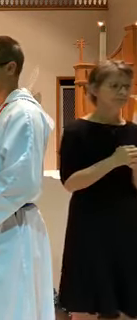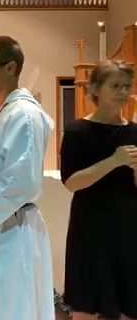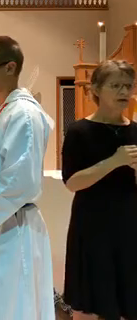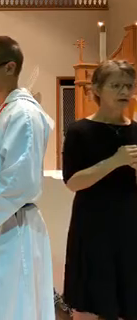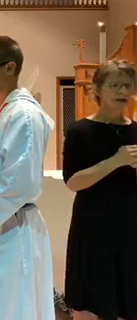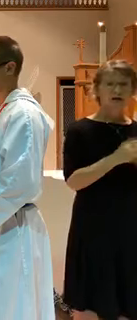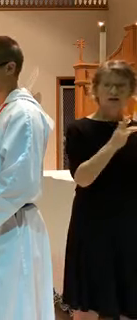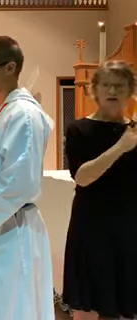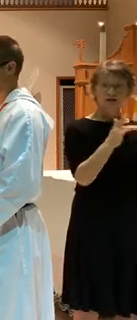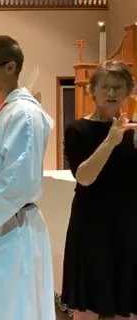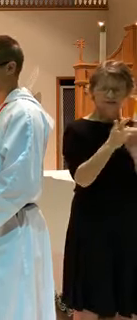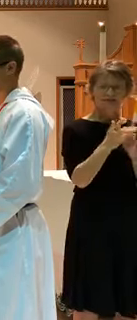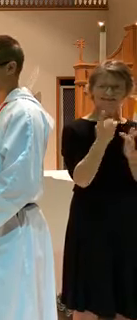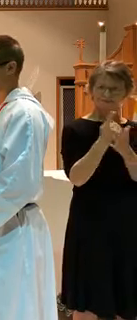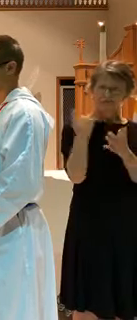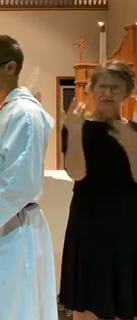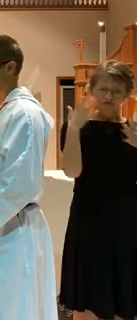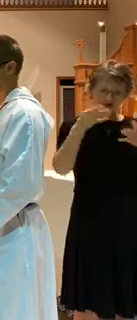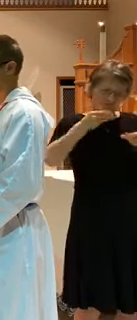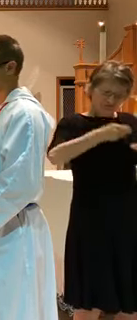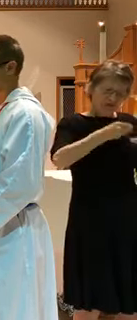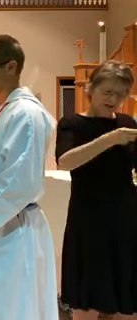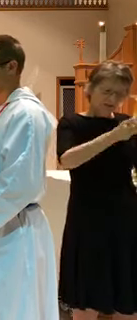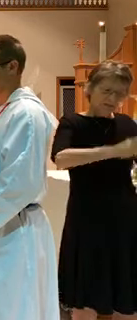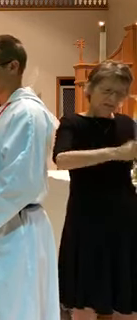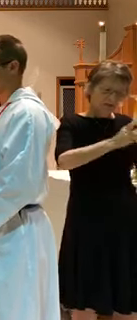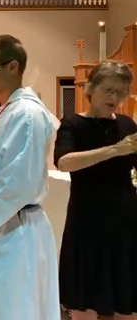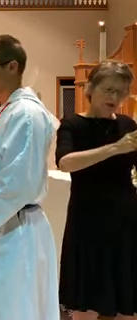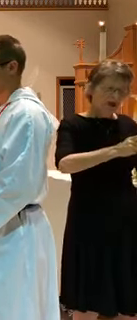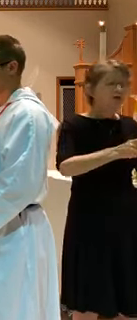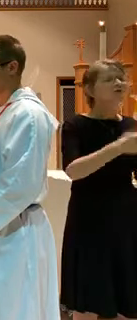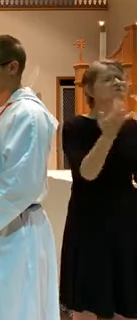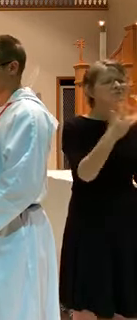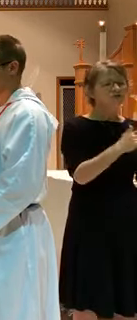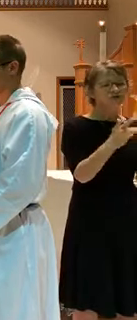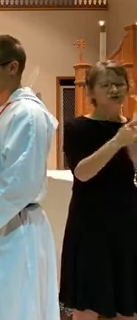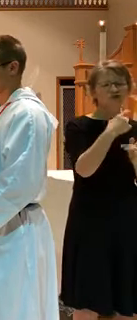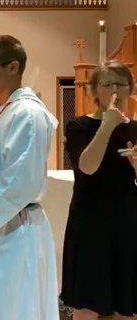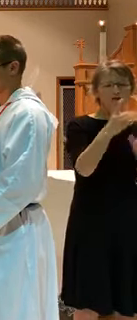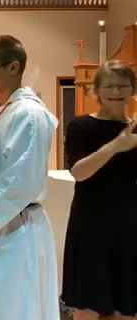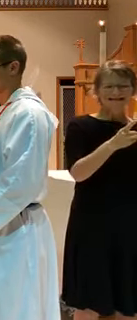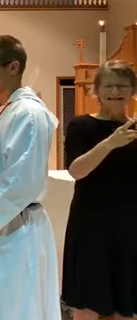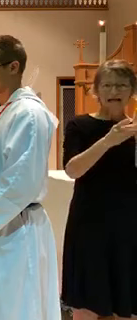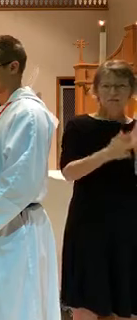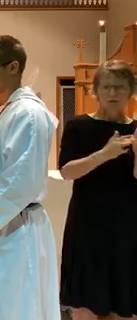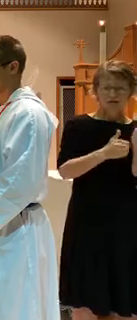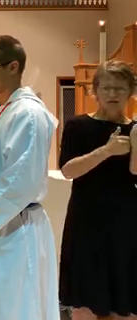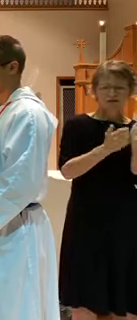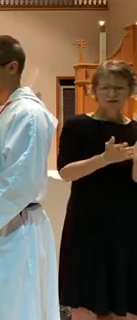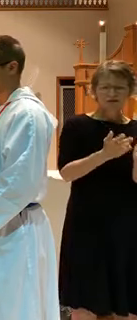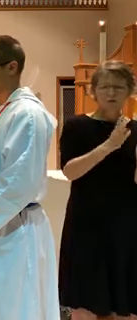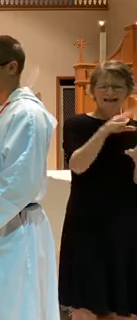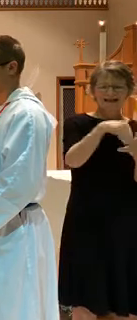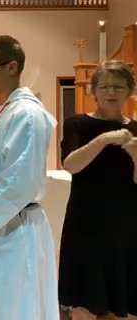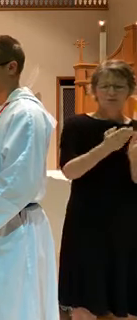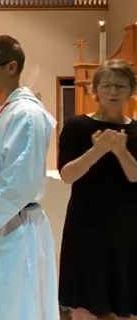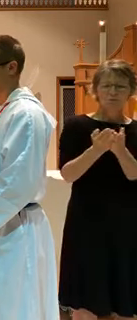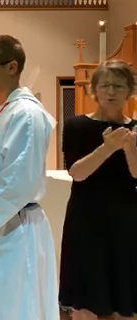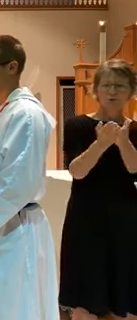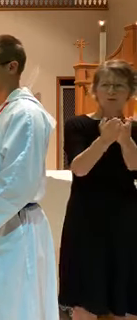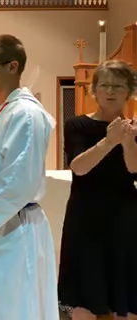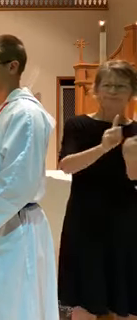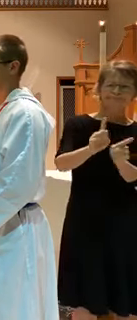After he had fed the people, Jesus made the disciples get into a boat and precede him to the other side while he dismissed